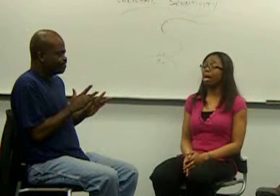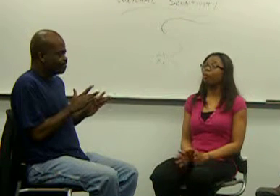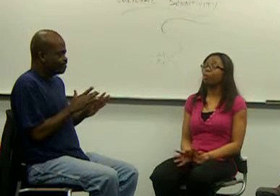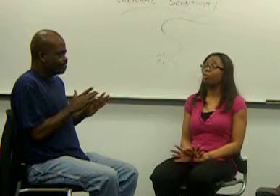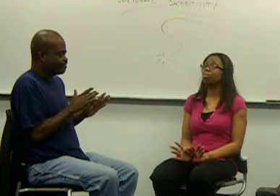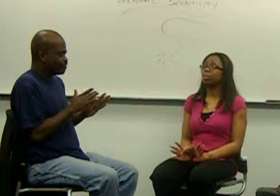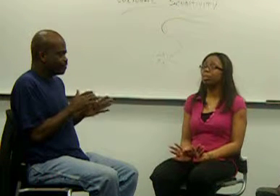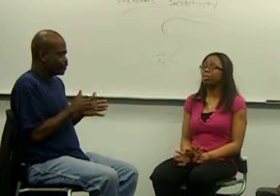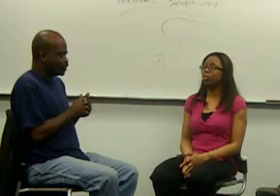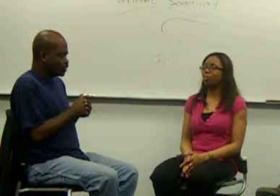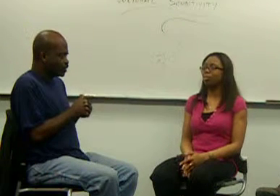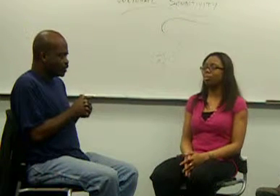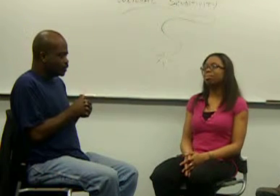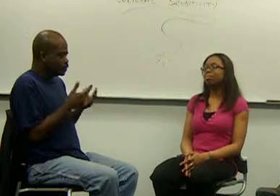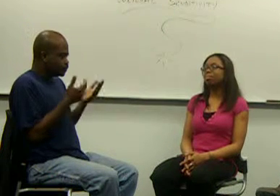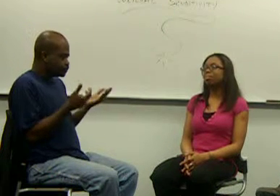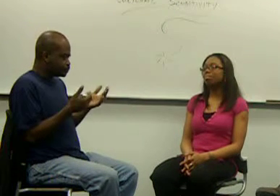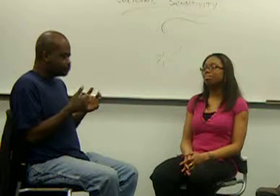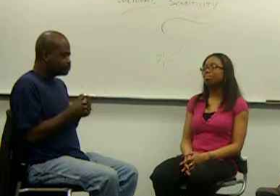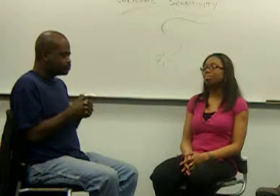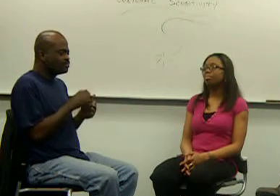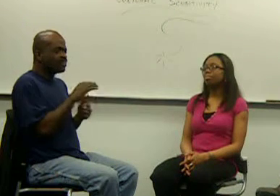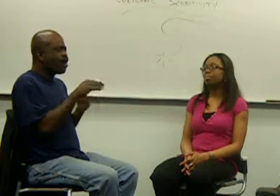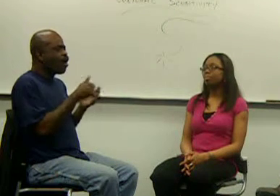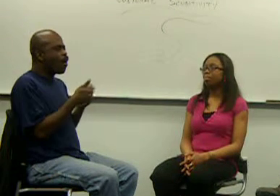So really I feel mercy for them.